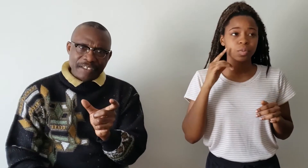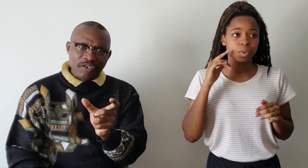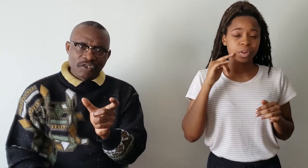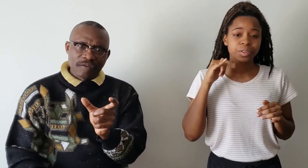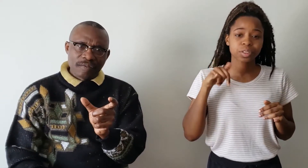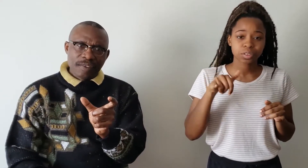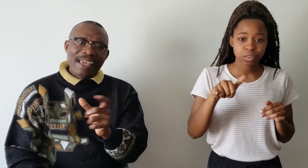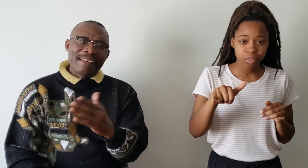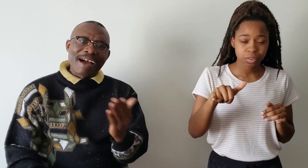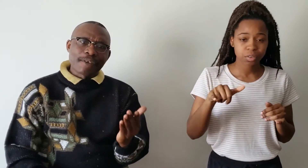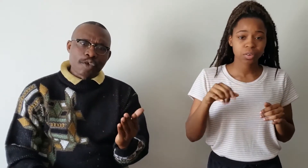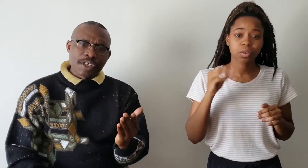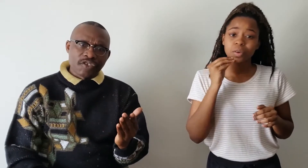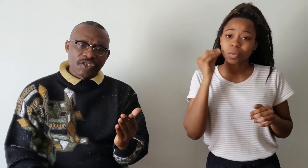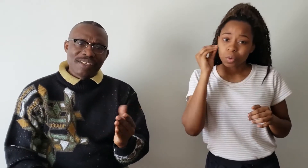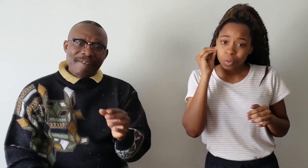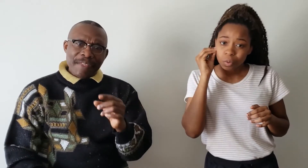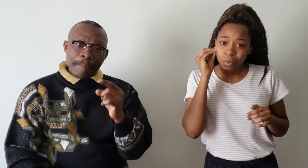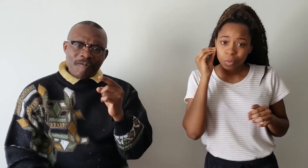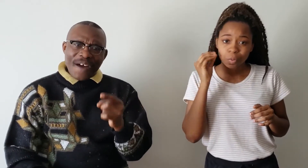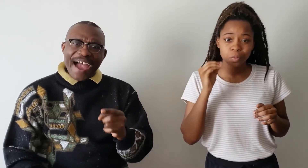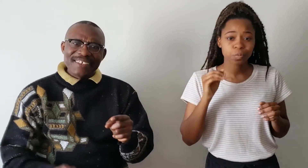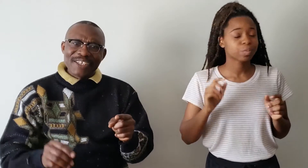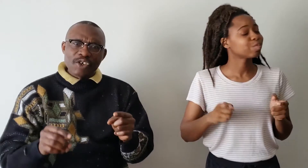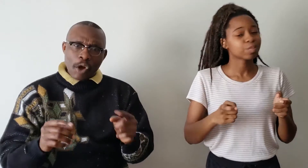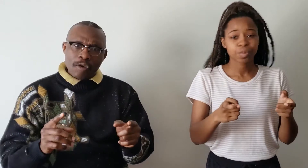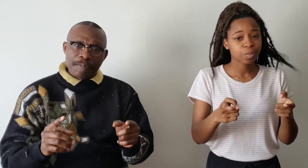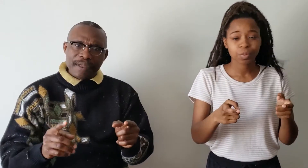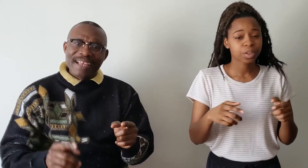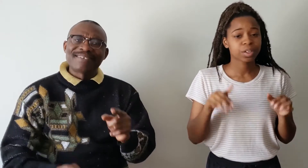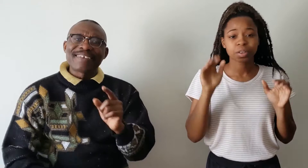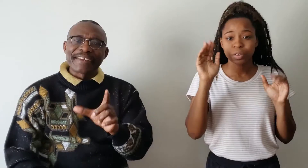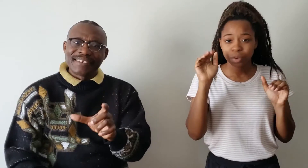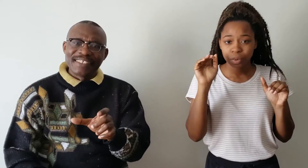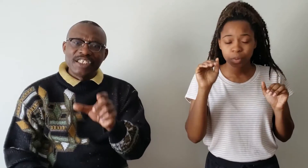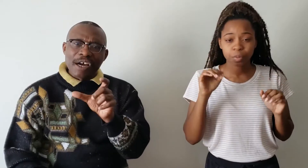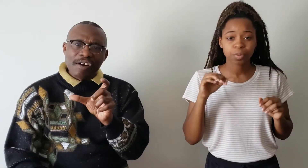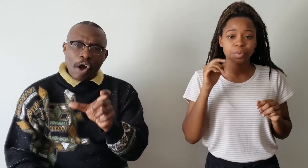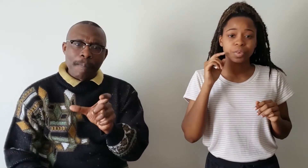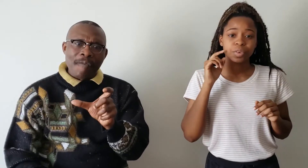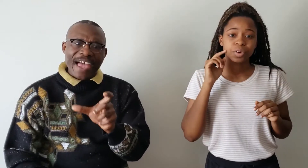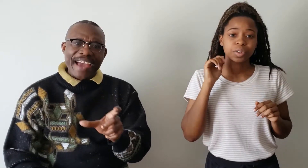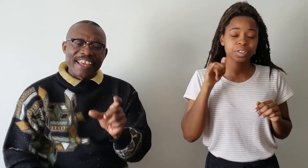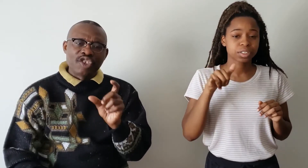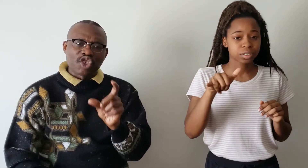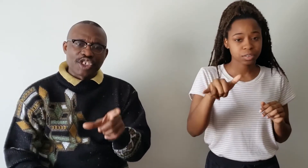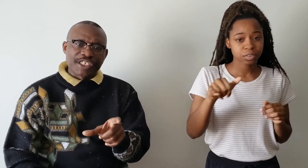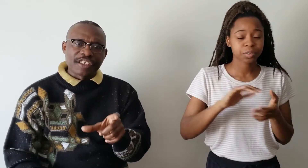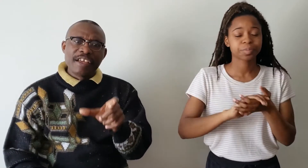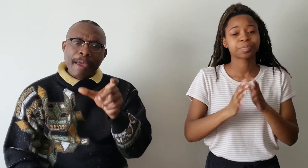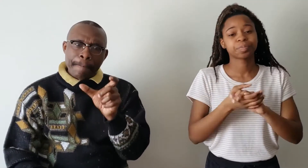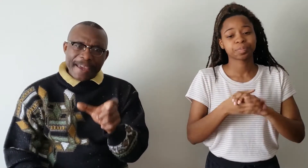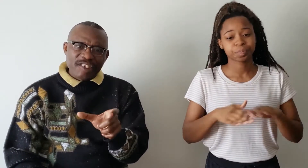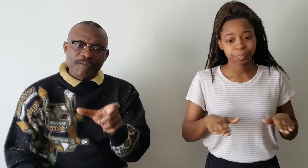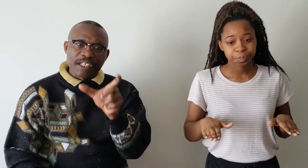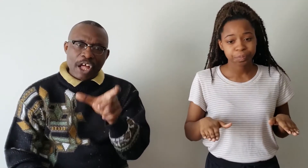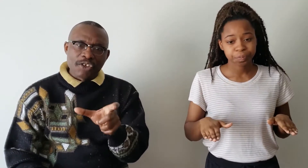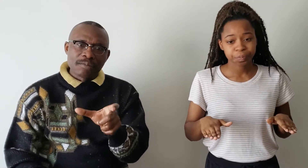evidence. In other words, they provide no hope and certainly no hope of an eternal peaceful home